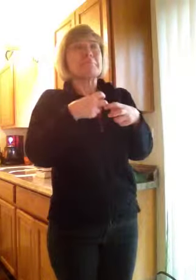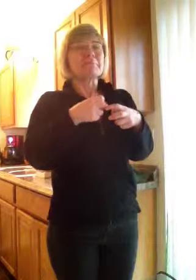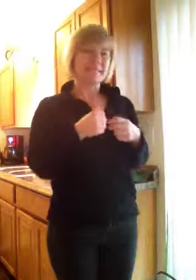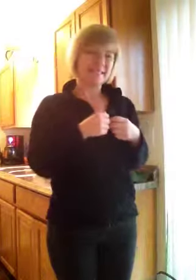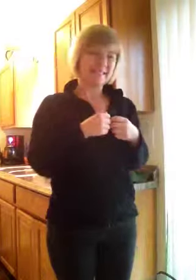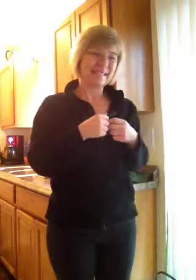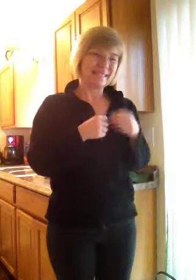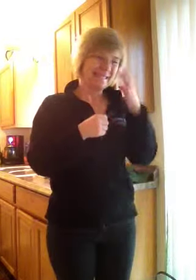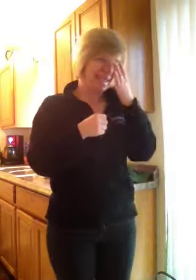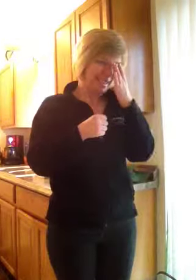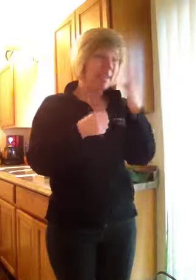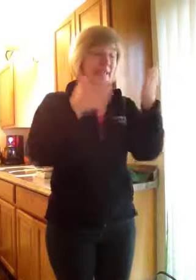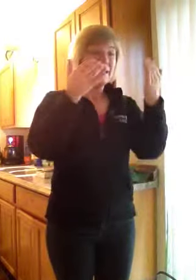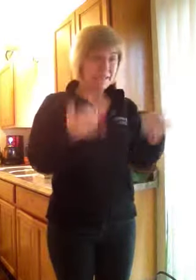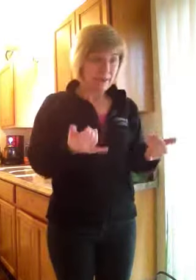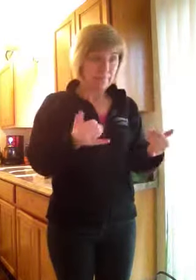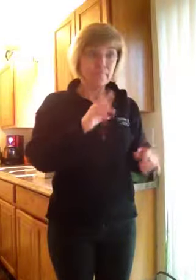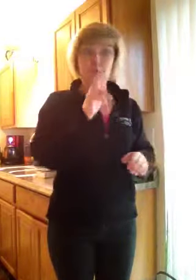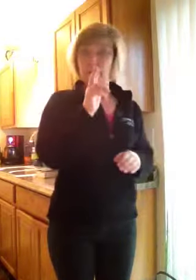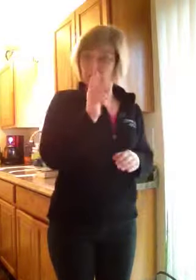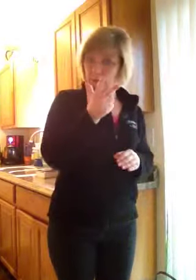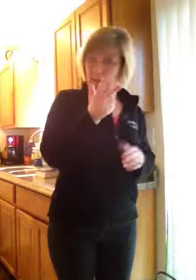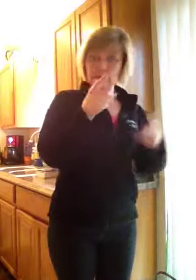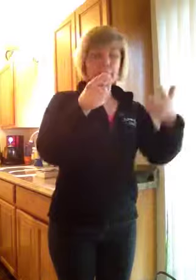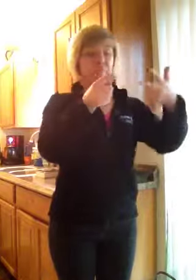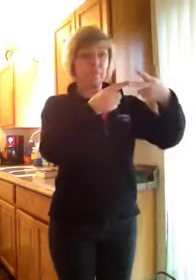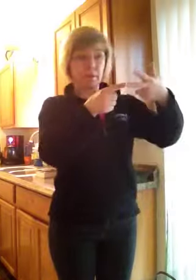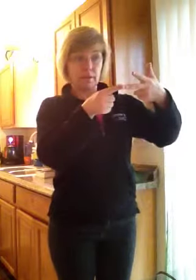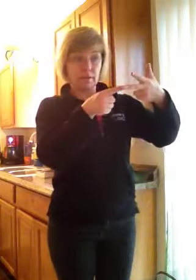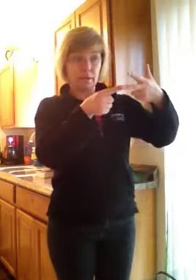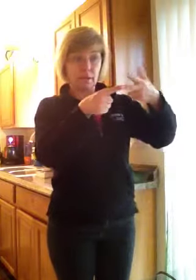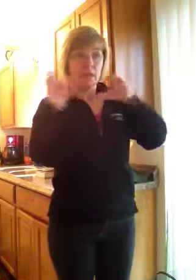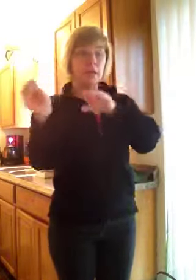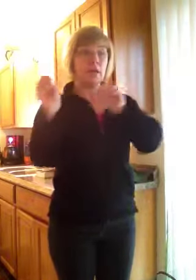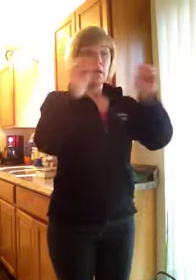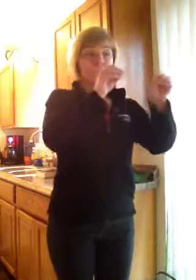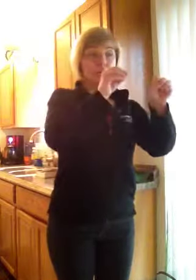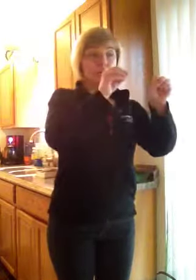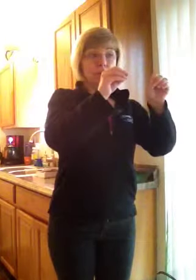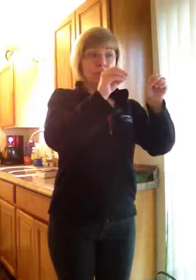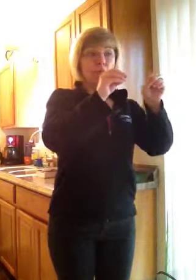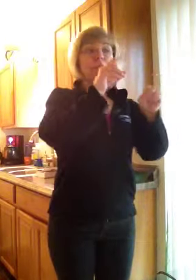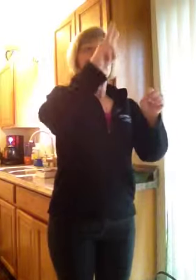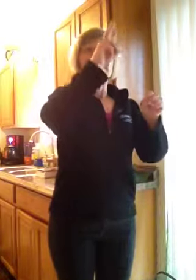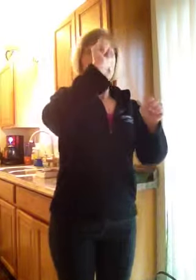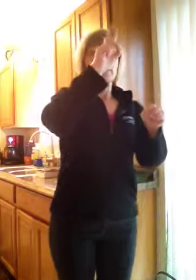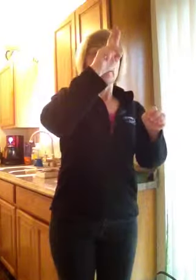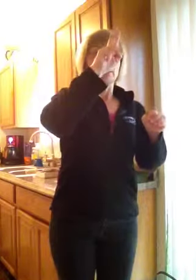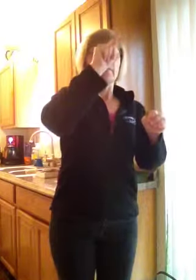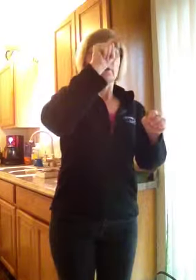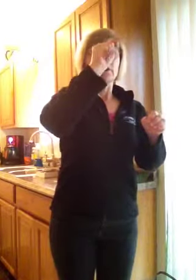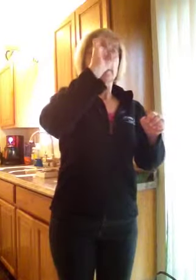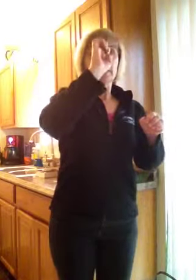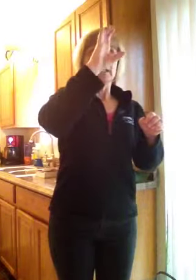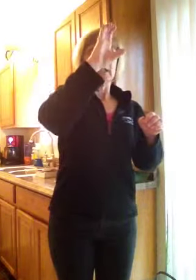And finally, to see the third possibility, let's move that same top vertice again, but this time to the left. Now, all